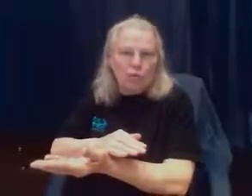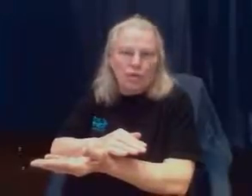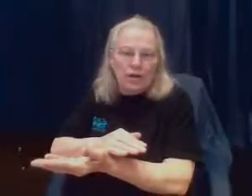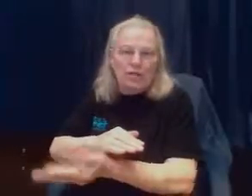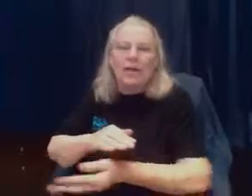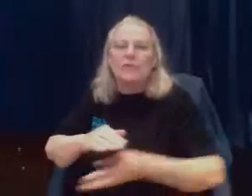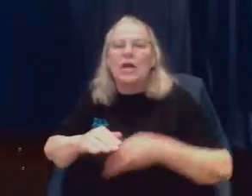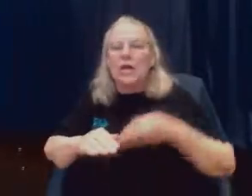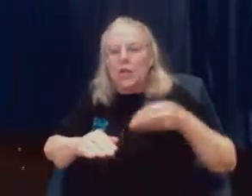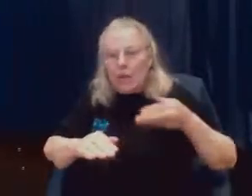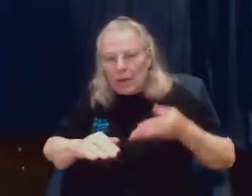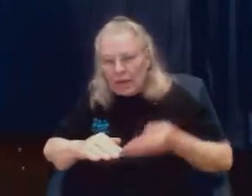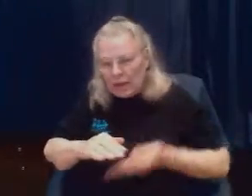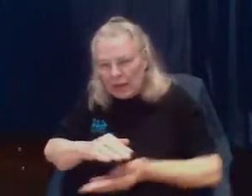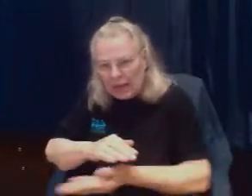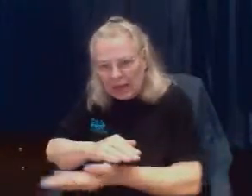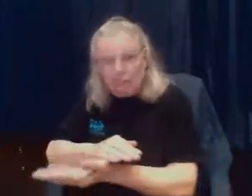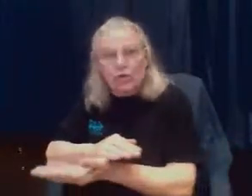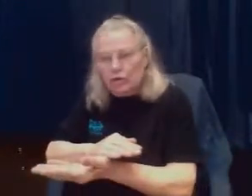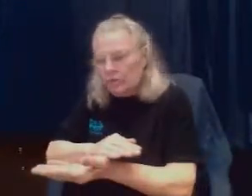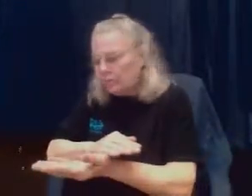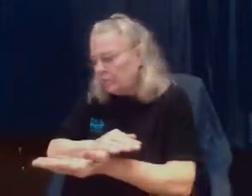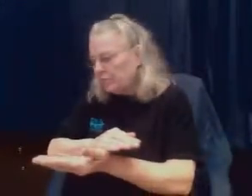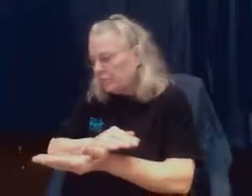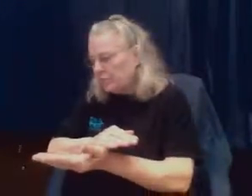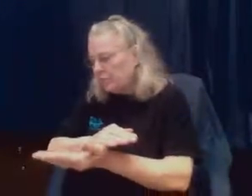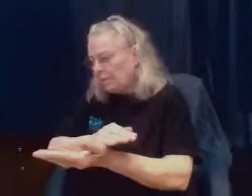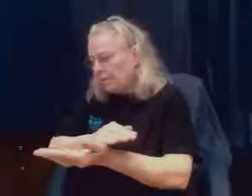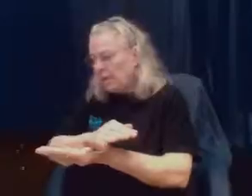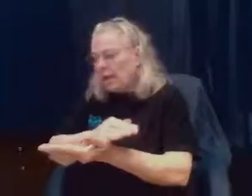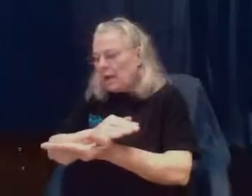or anything else. Enter.